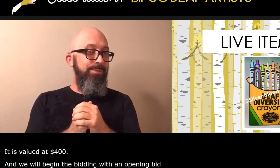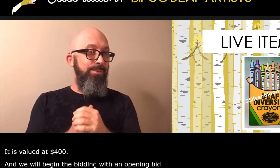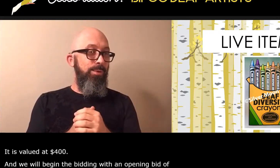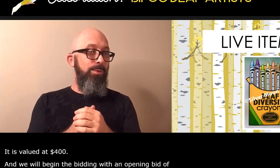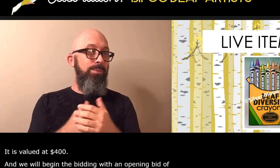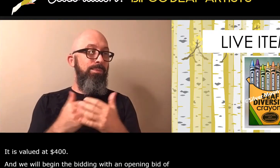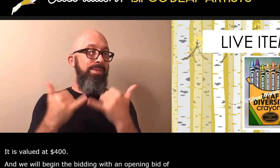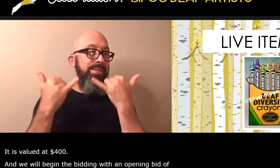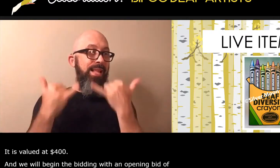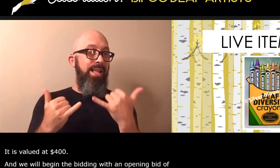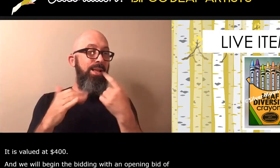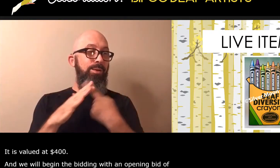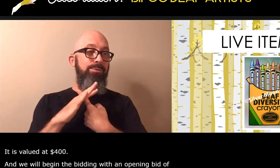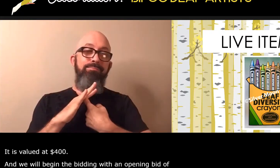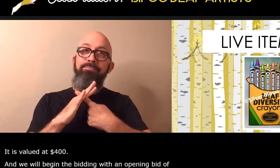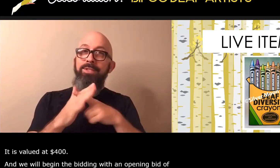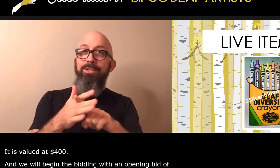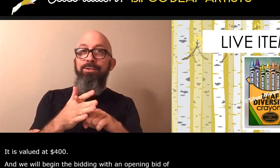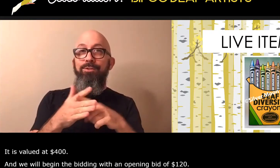$120.